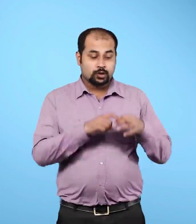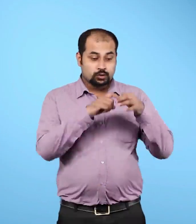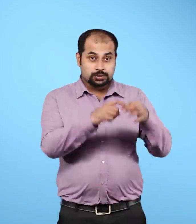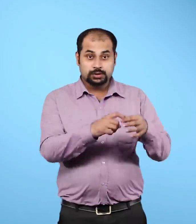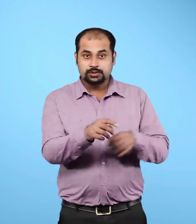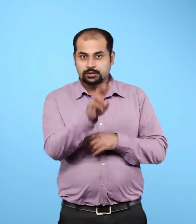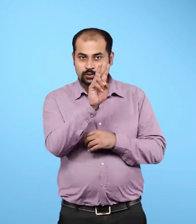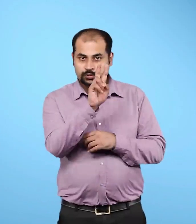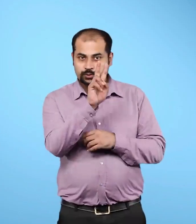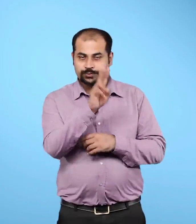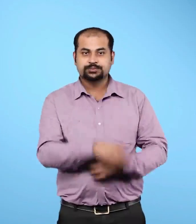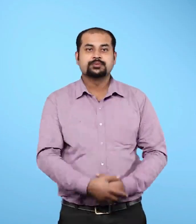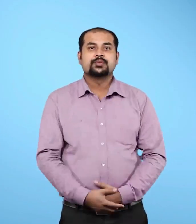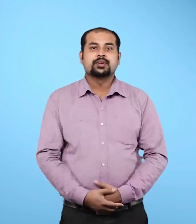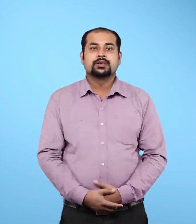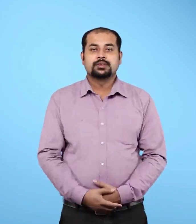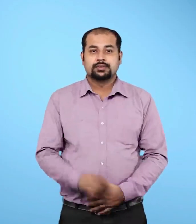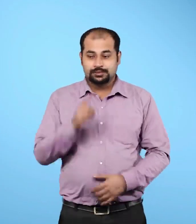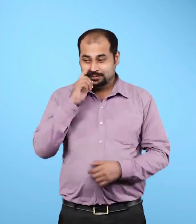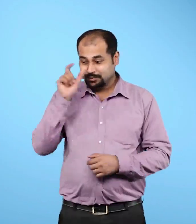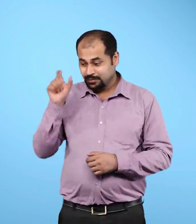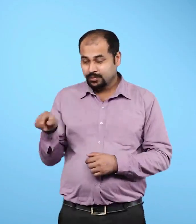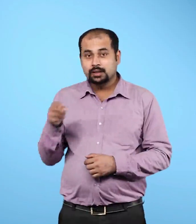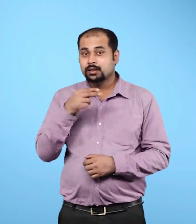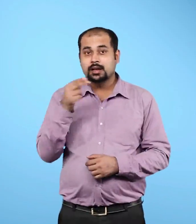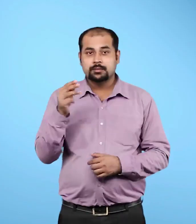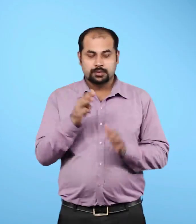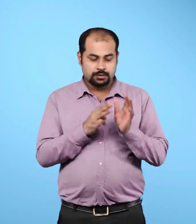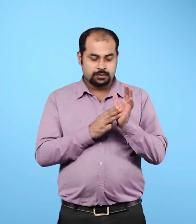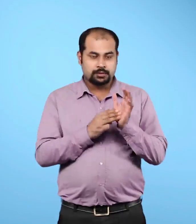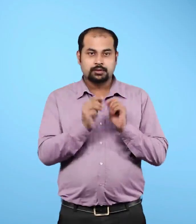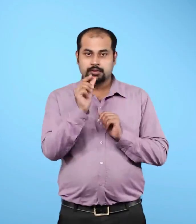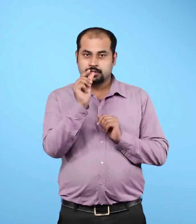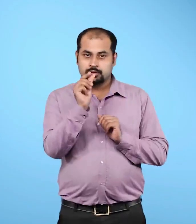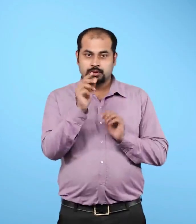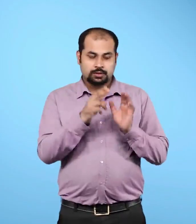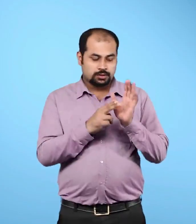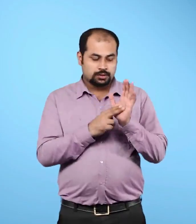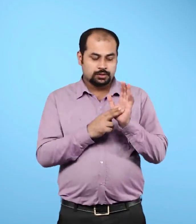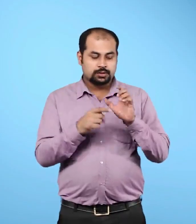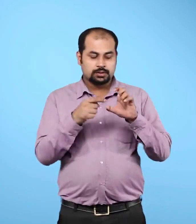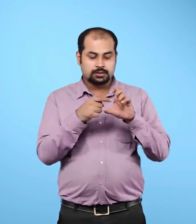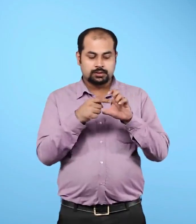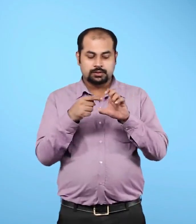Question 2. In Muniza's class, there are 13 English